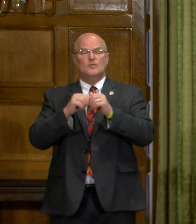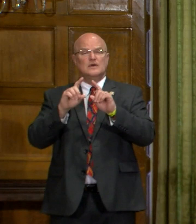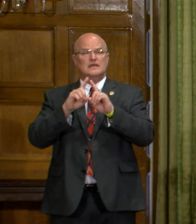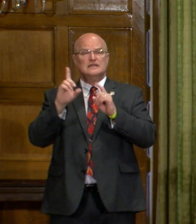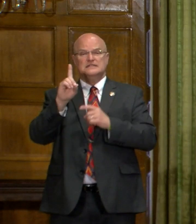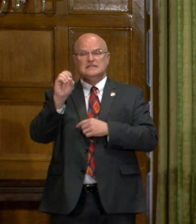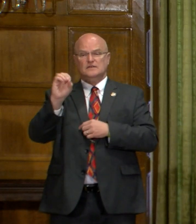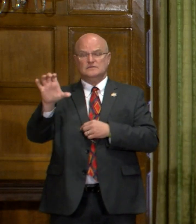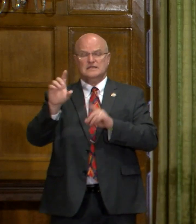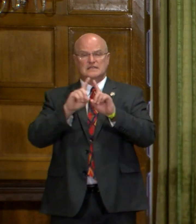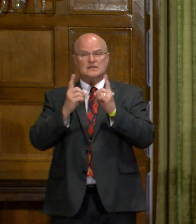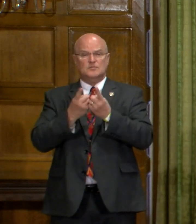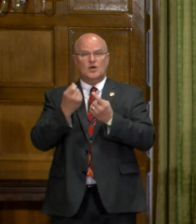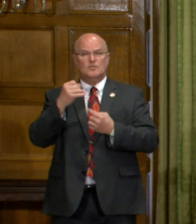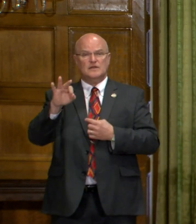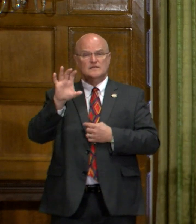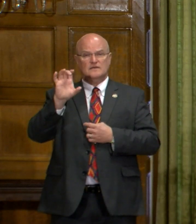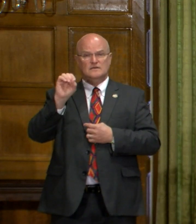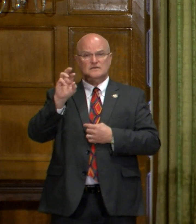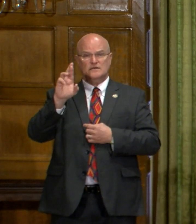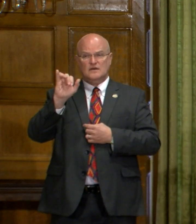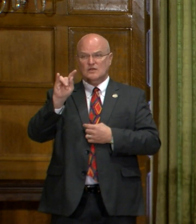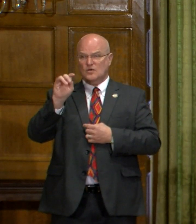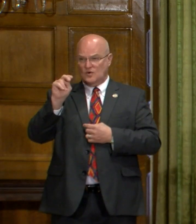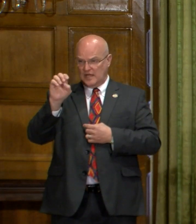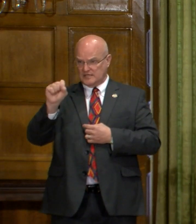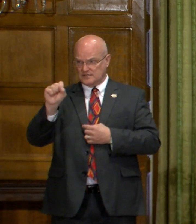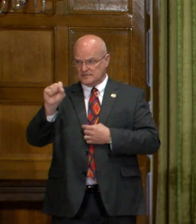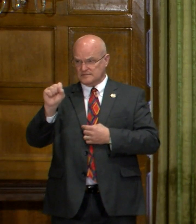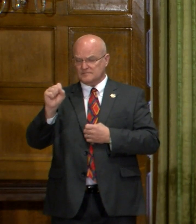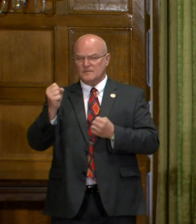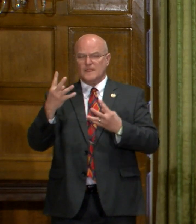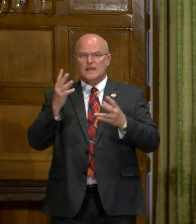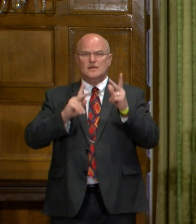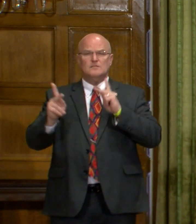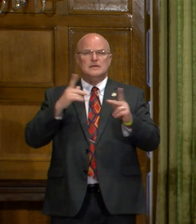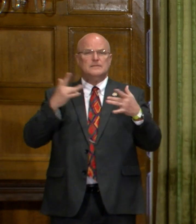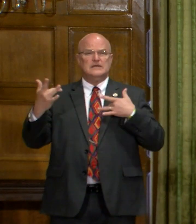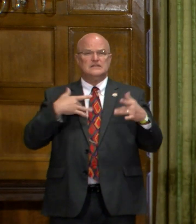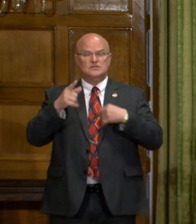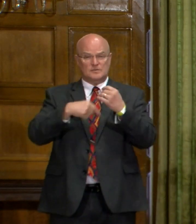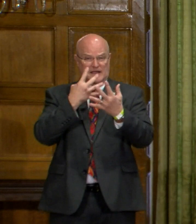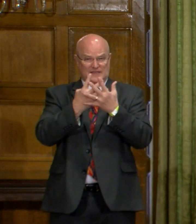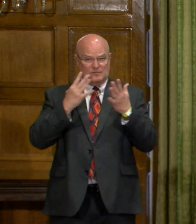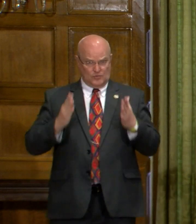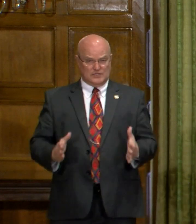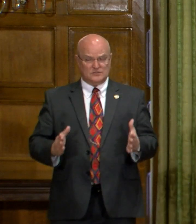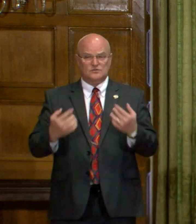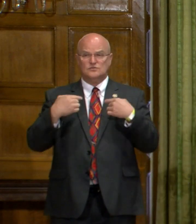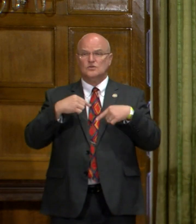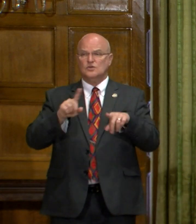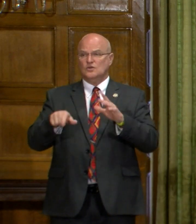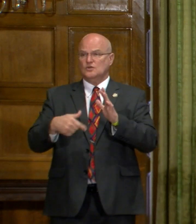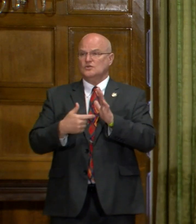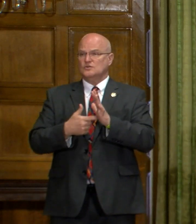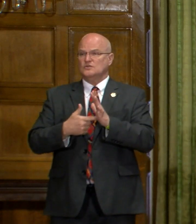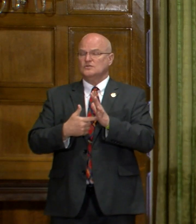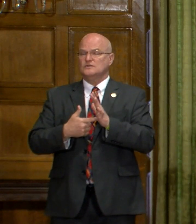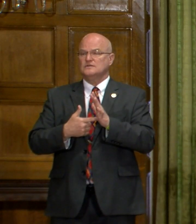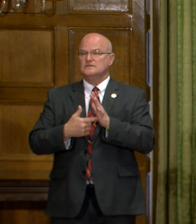of Corrections. And I've had a lot of people concerned about our inmates during this